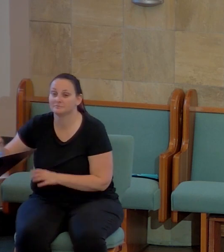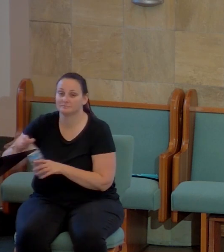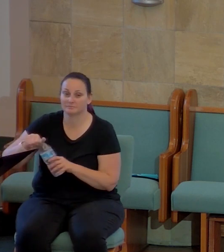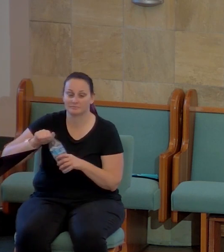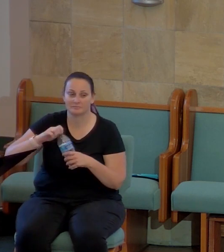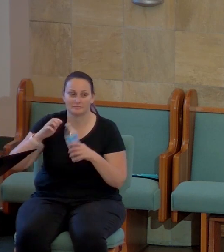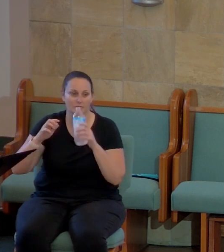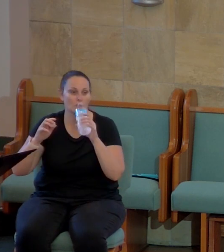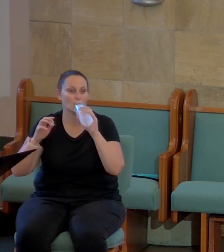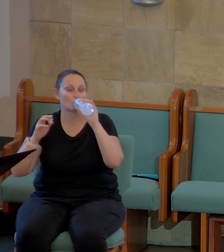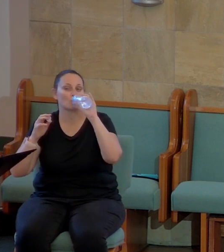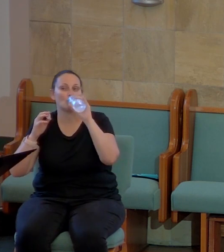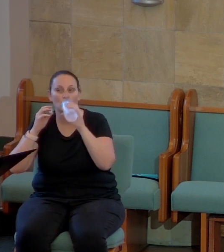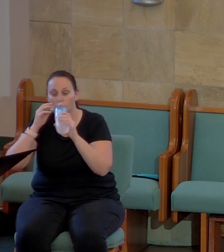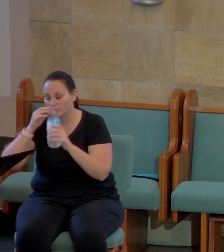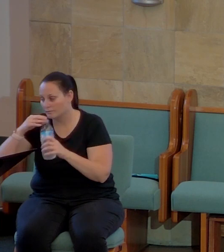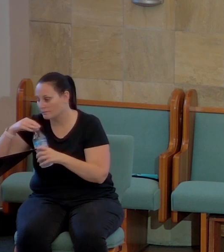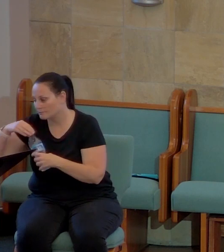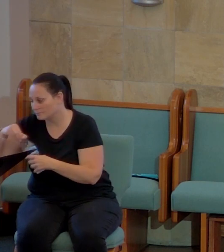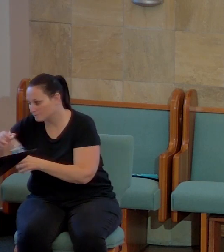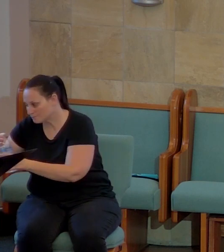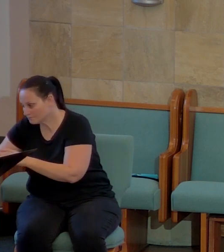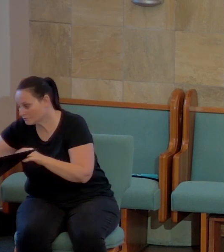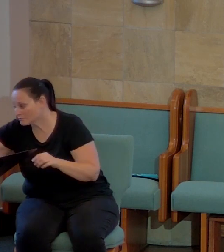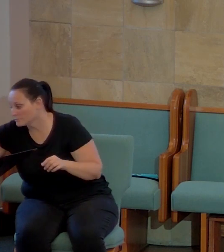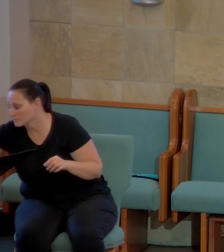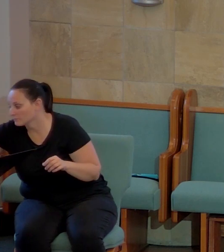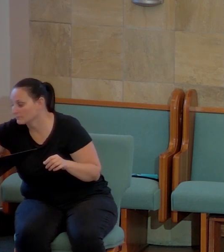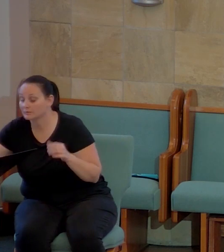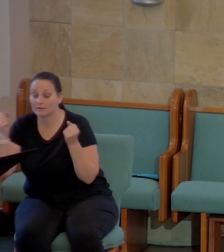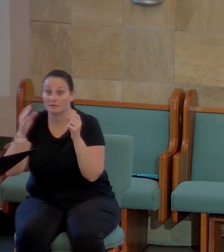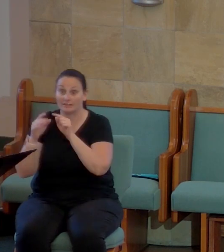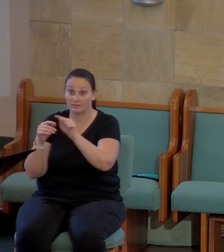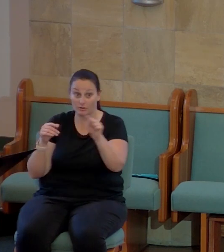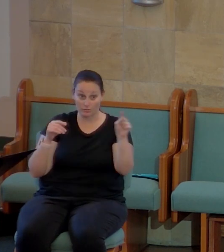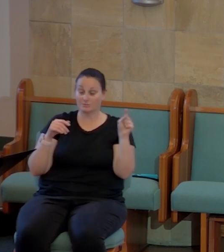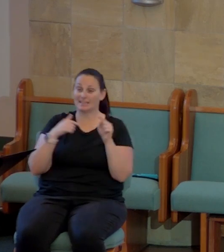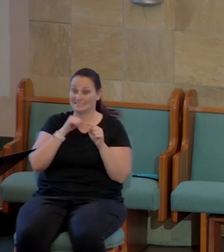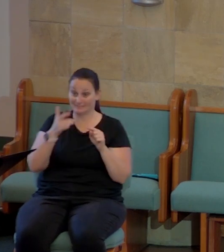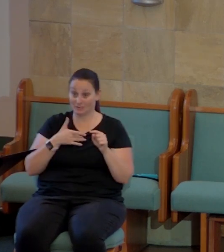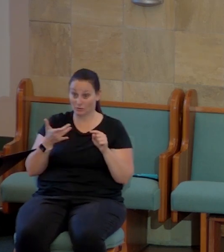Many of those that I've gone to that I didn't feel welcomed at are closed at this point.